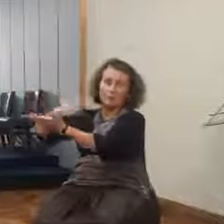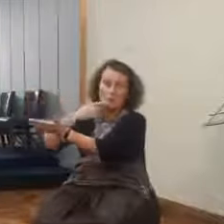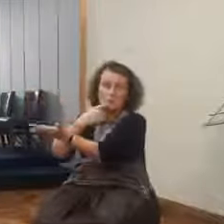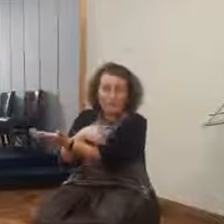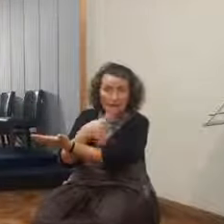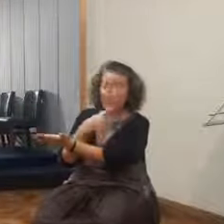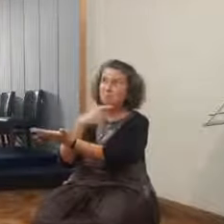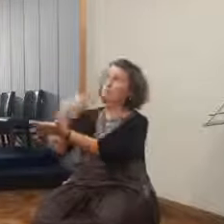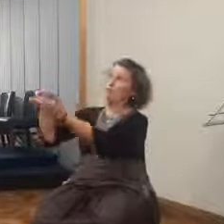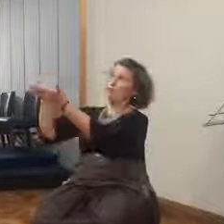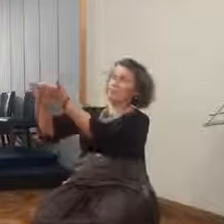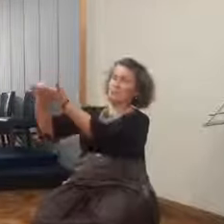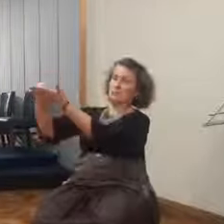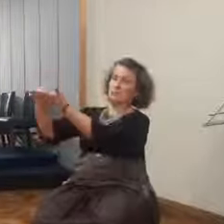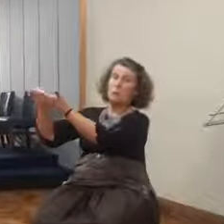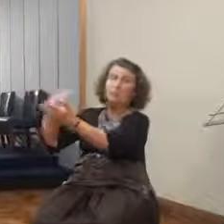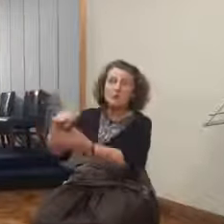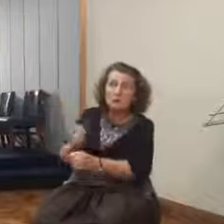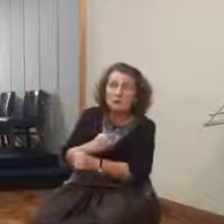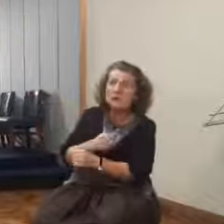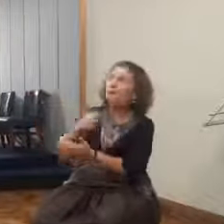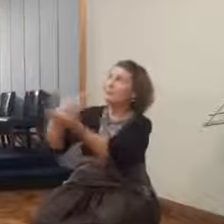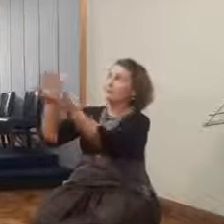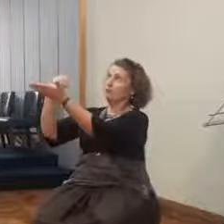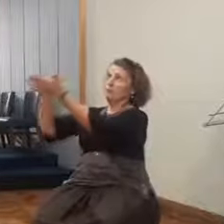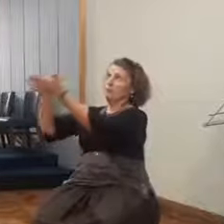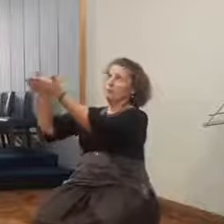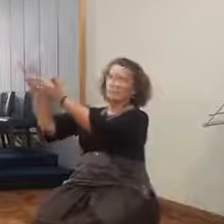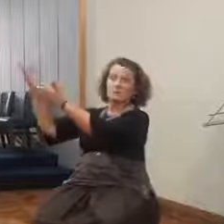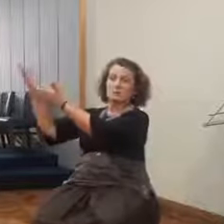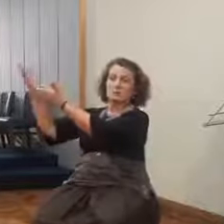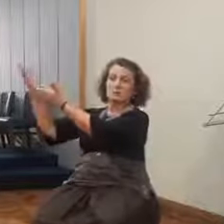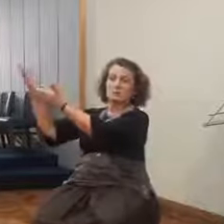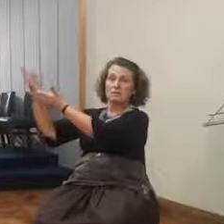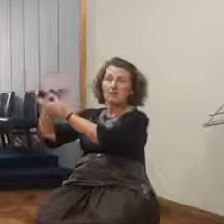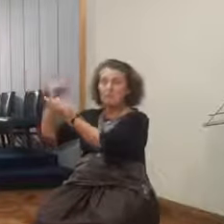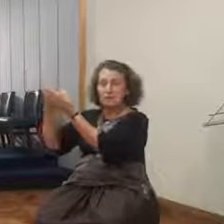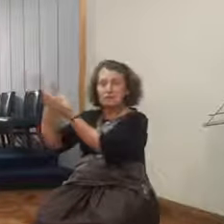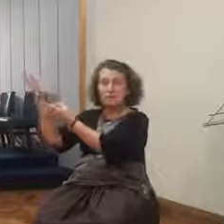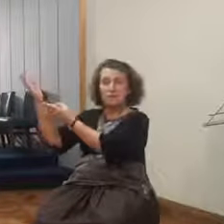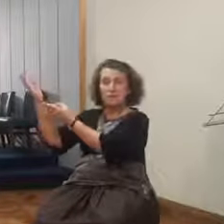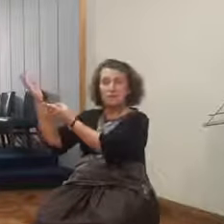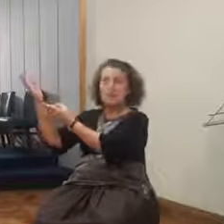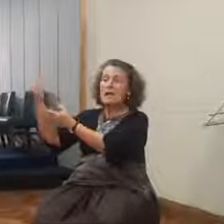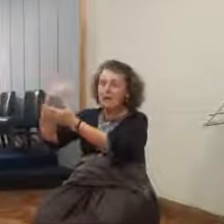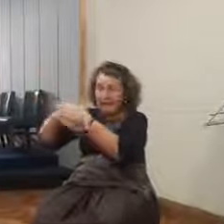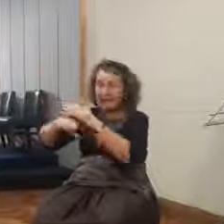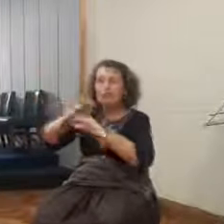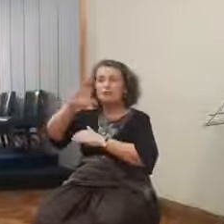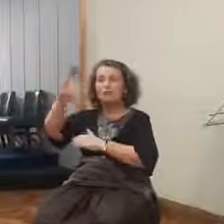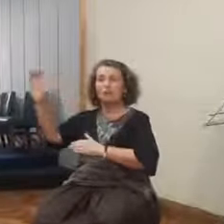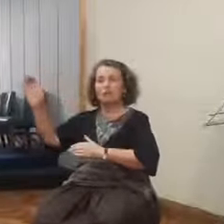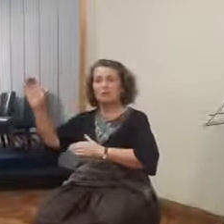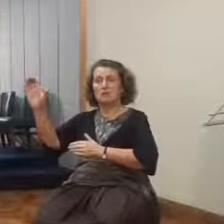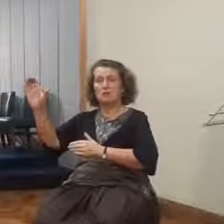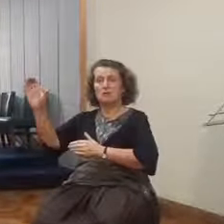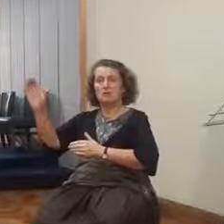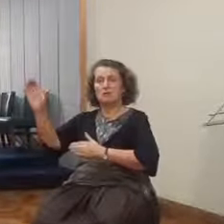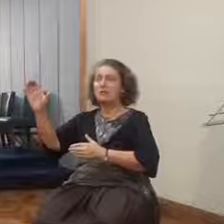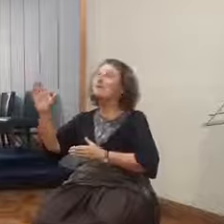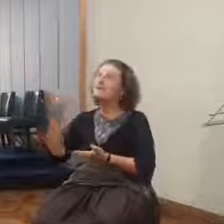naked and open before the eyes of whom we have to do. Only in Christ, according to the justice of God, can you